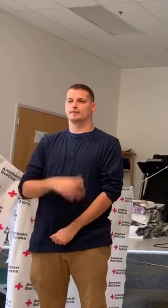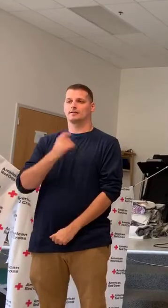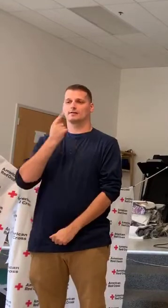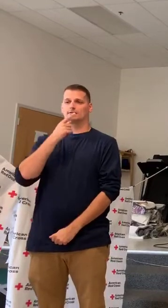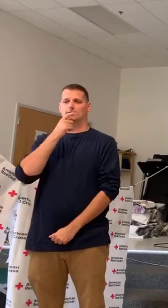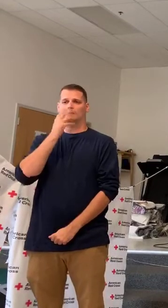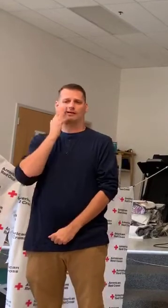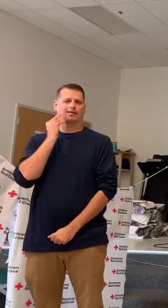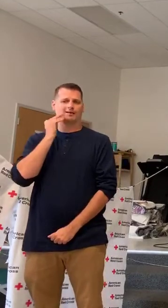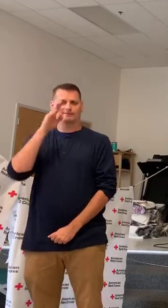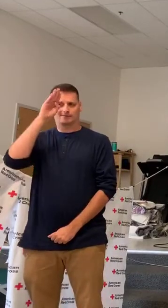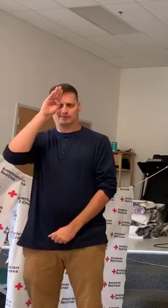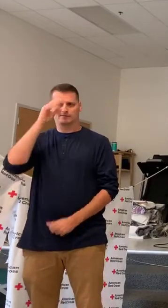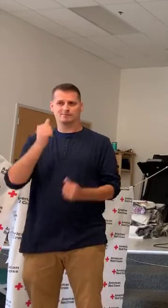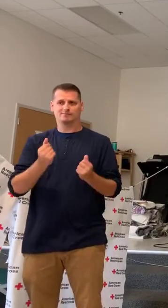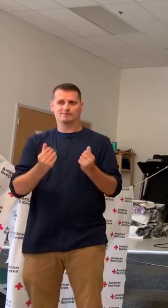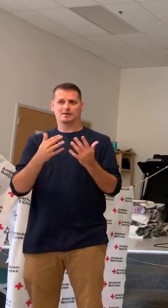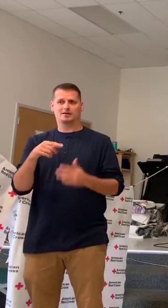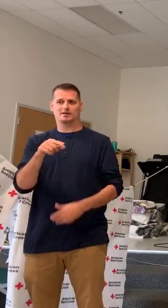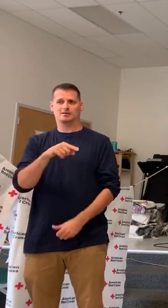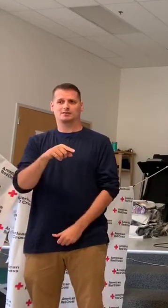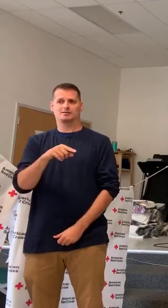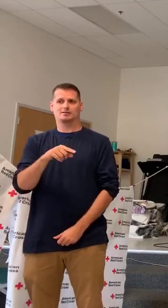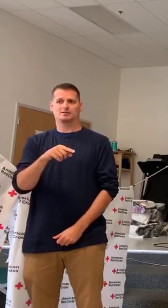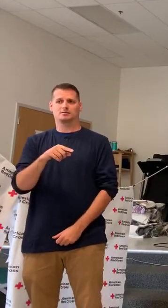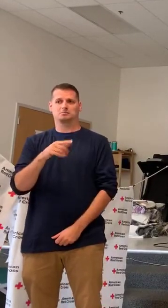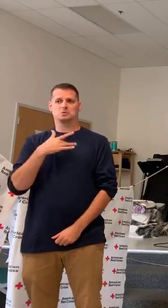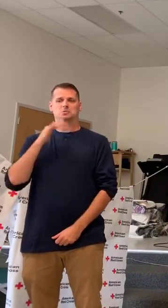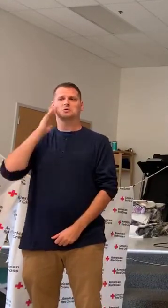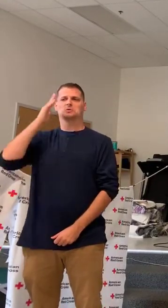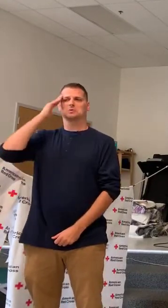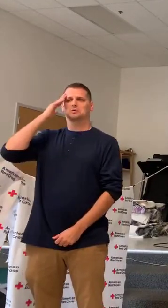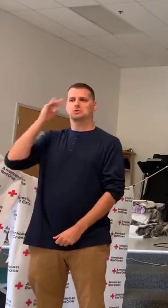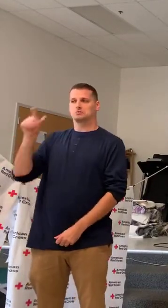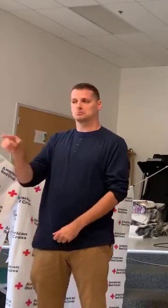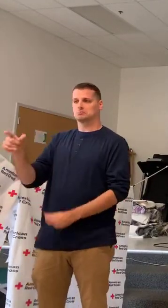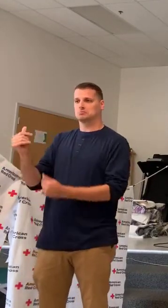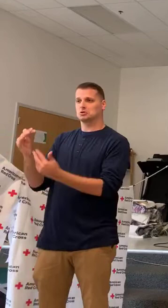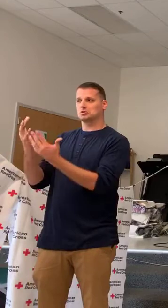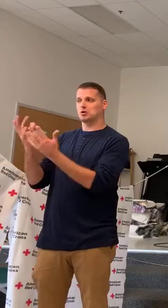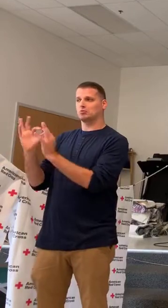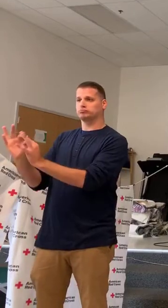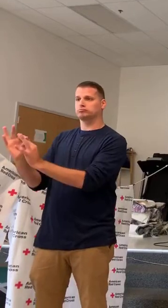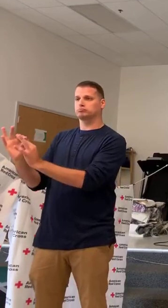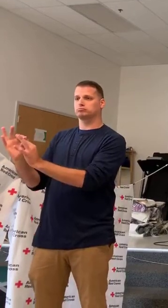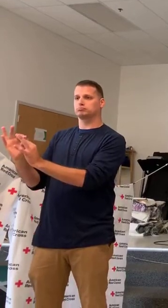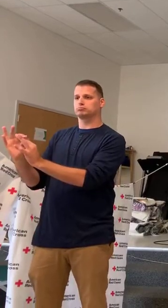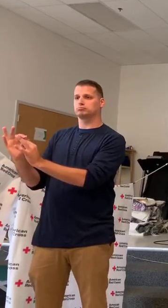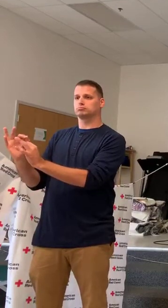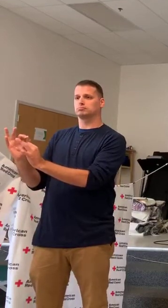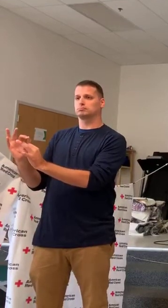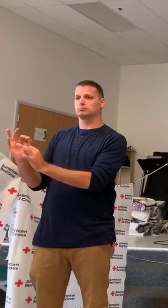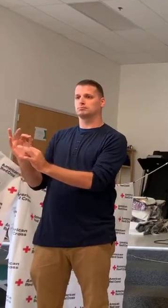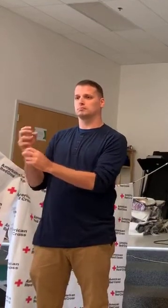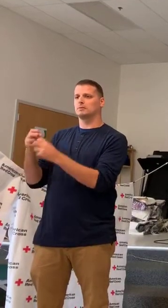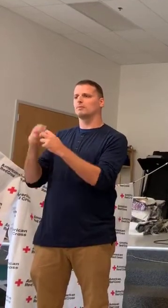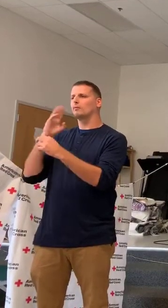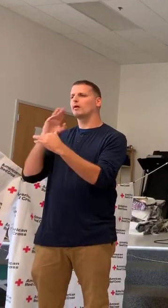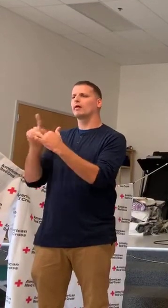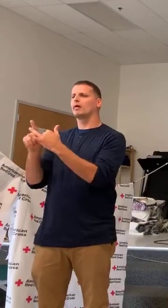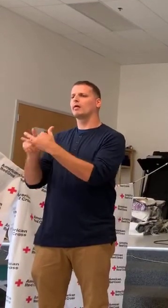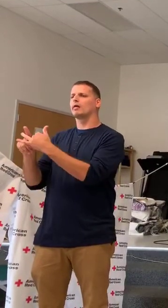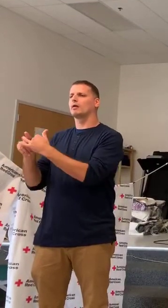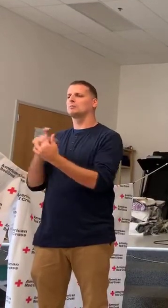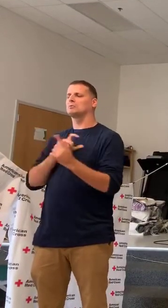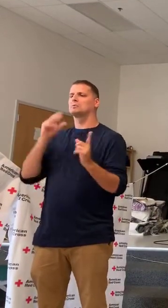areas, protect access points to our crews. Okay. How about a couple more questions? I know we're right at the hour mark, and let's go